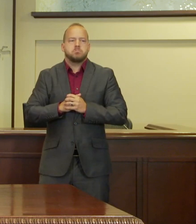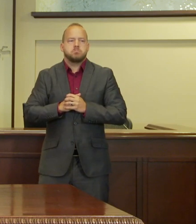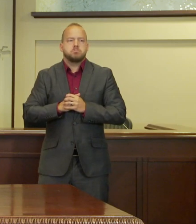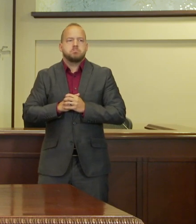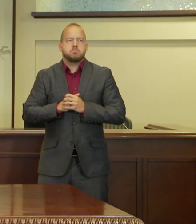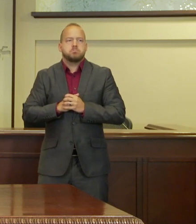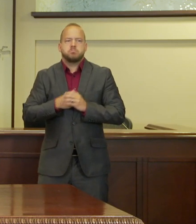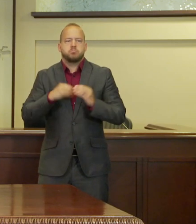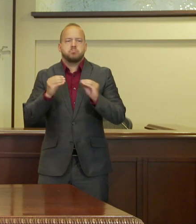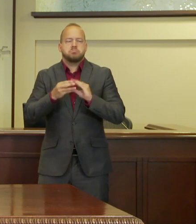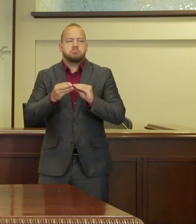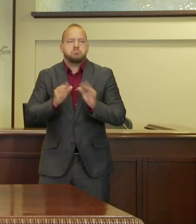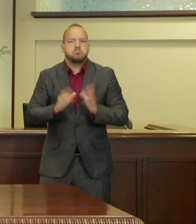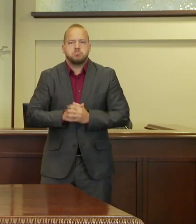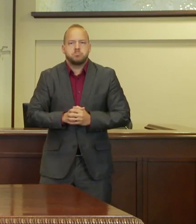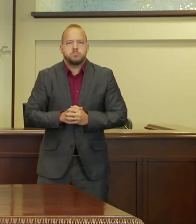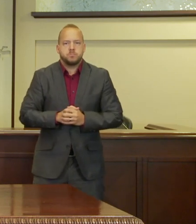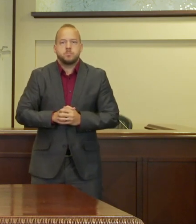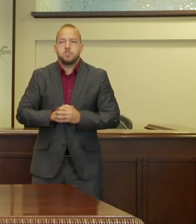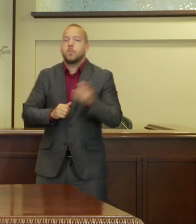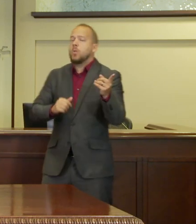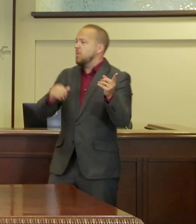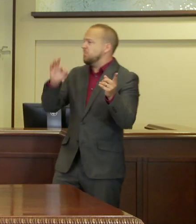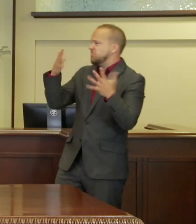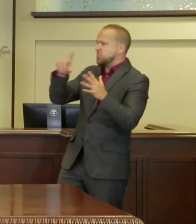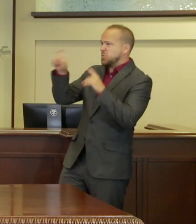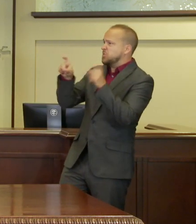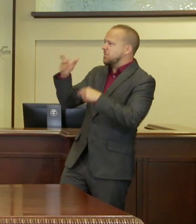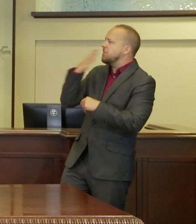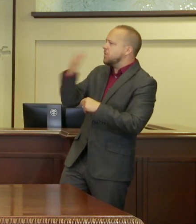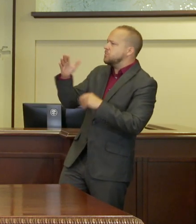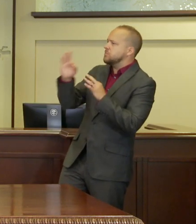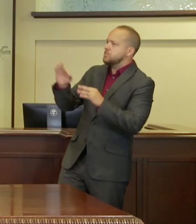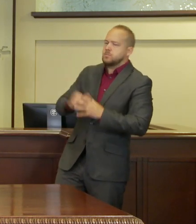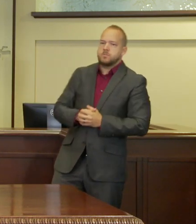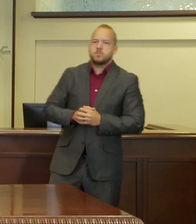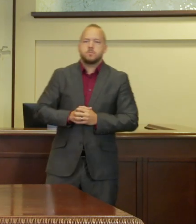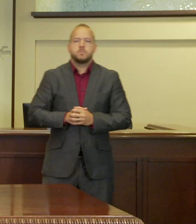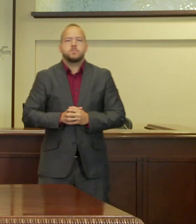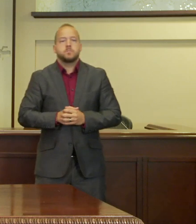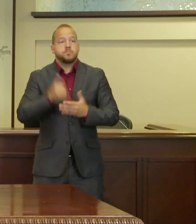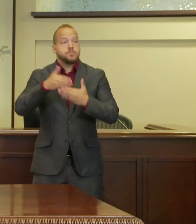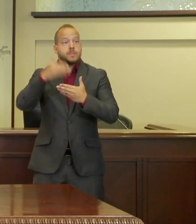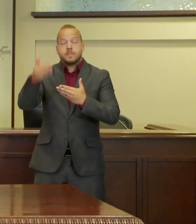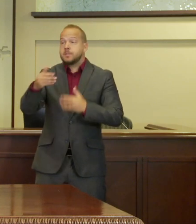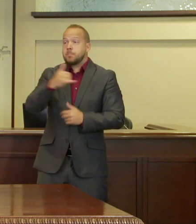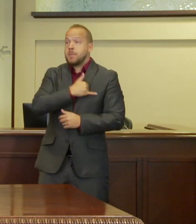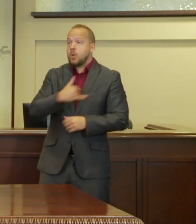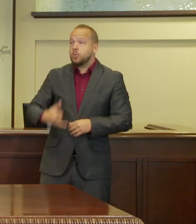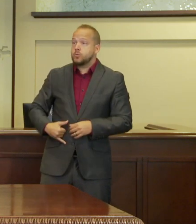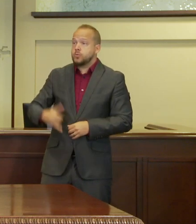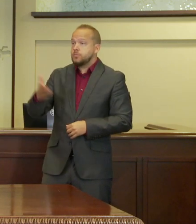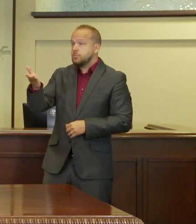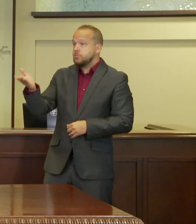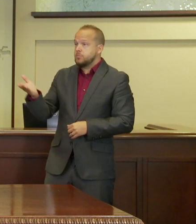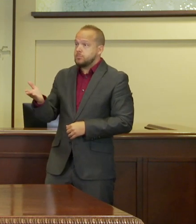Okay. Thank you, Chief Davis. Let's bring Mayor Wheeler now to the microphone to answer some questions.